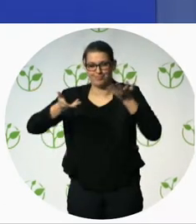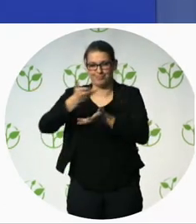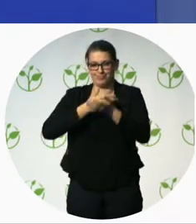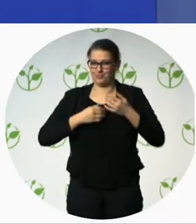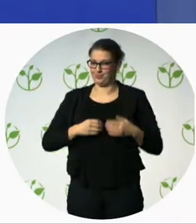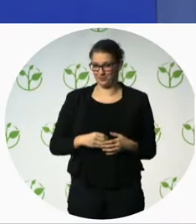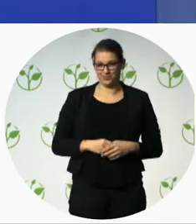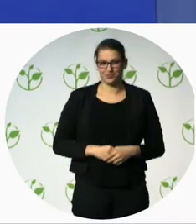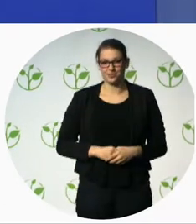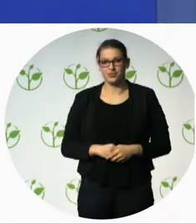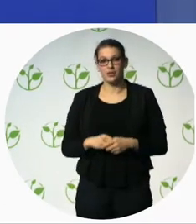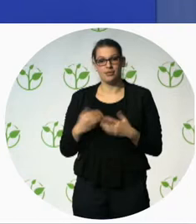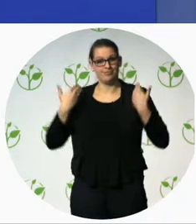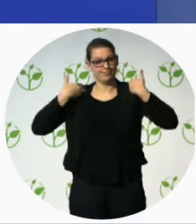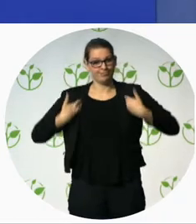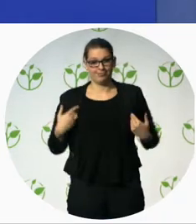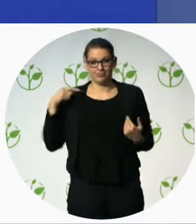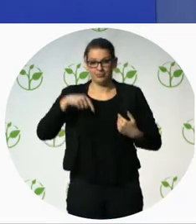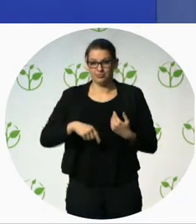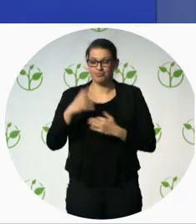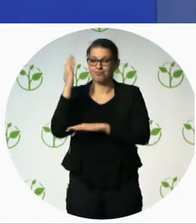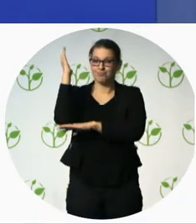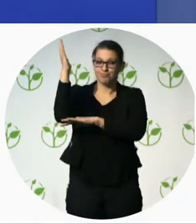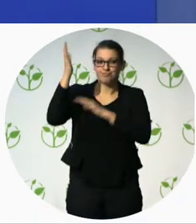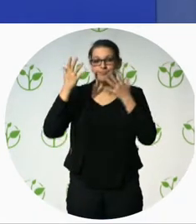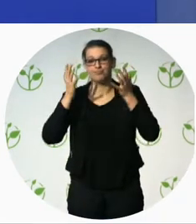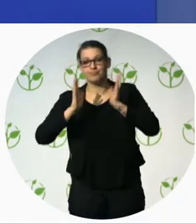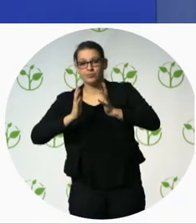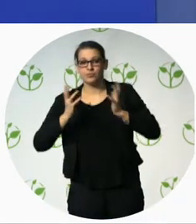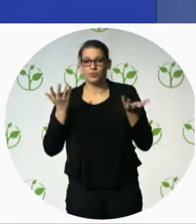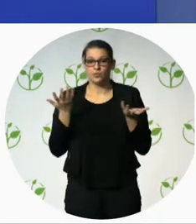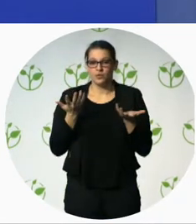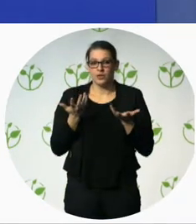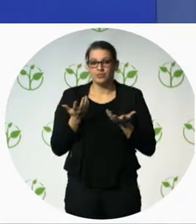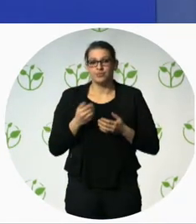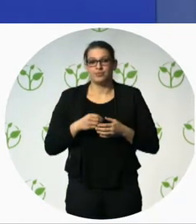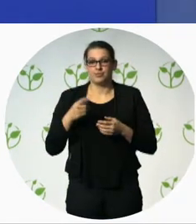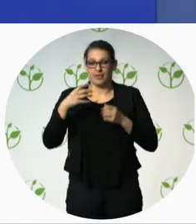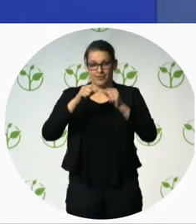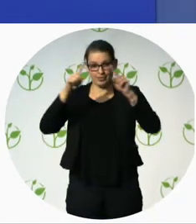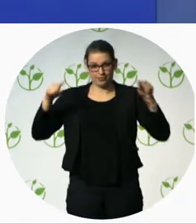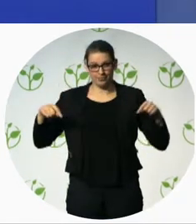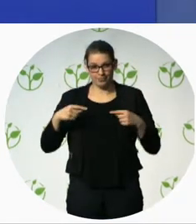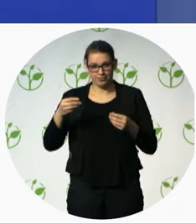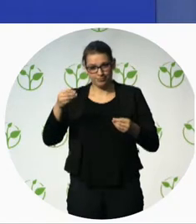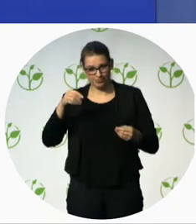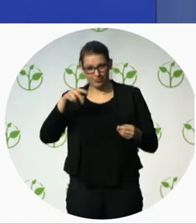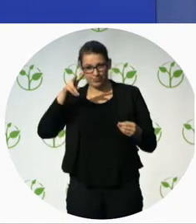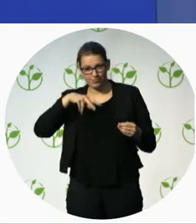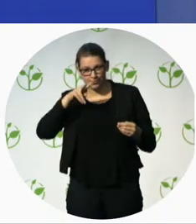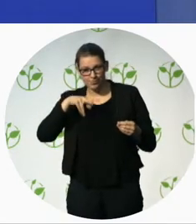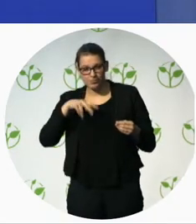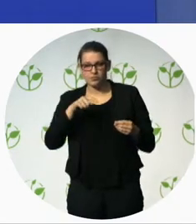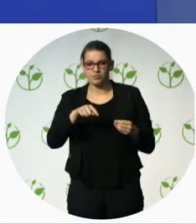for this speech, I read carefully the instructions, and I loved the first instruction I got. It is, don't